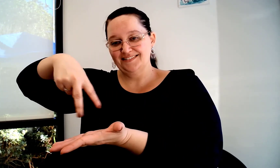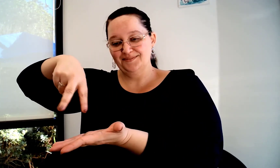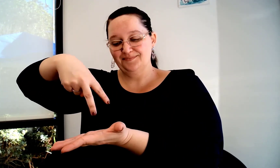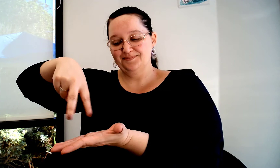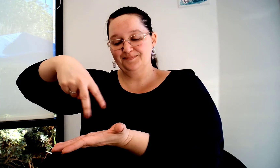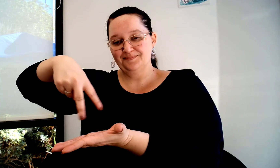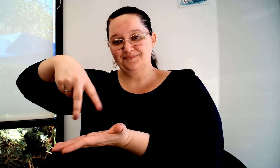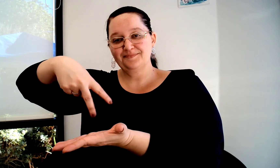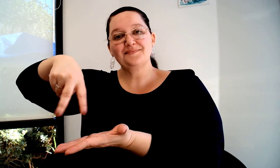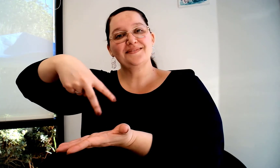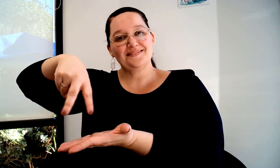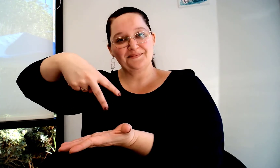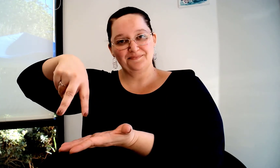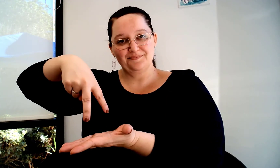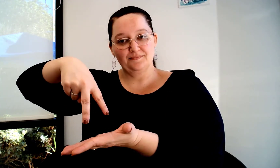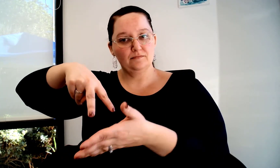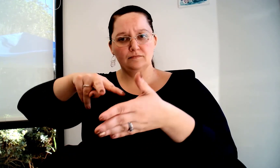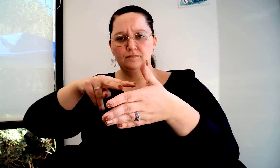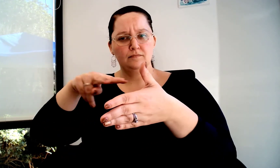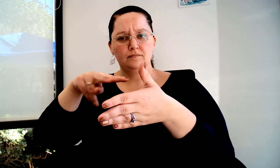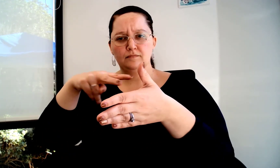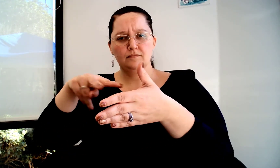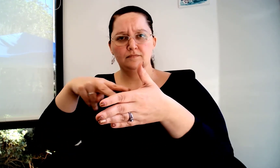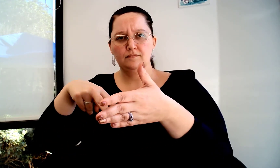Number 7, dance.